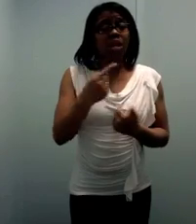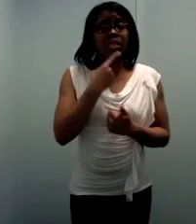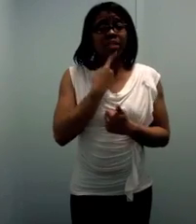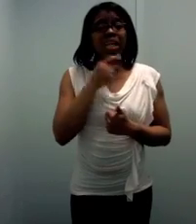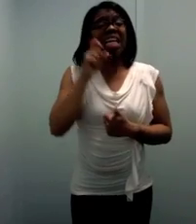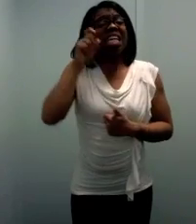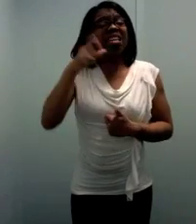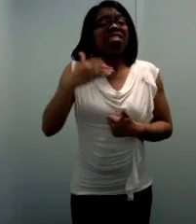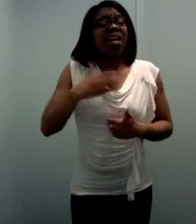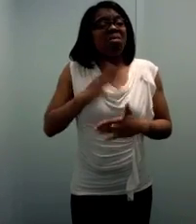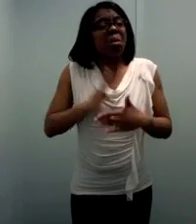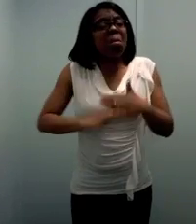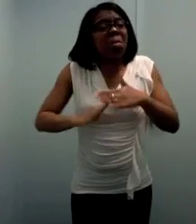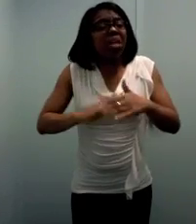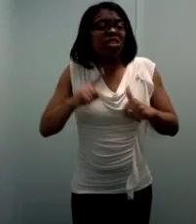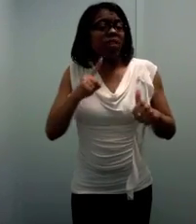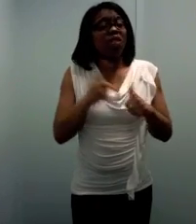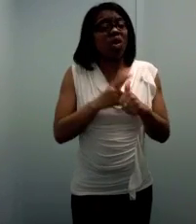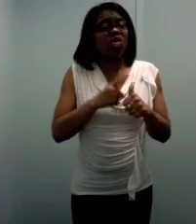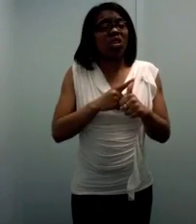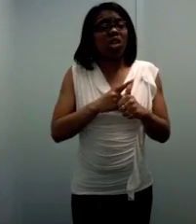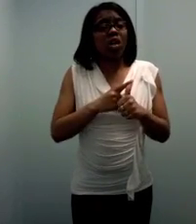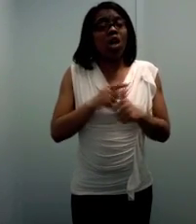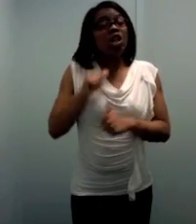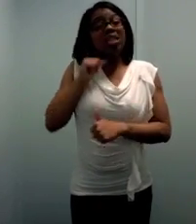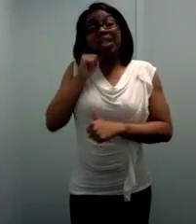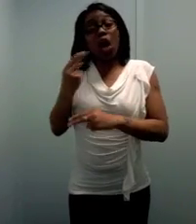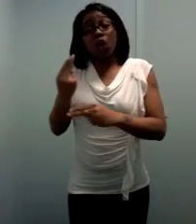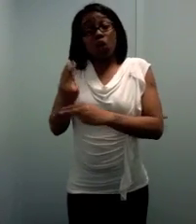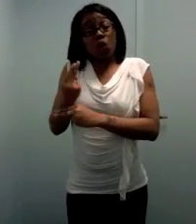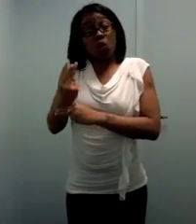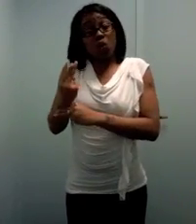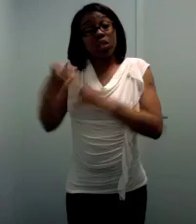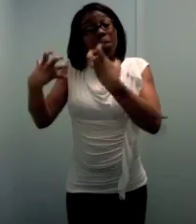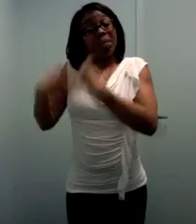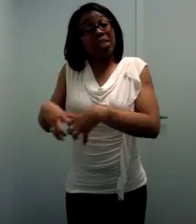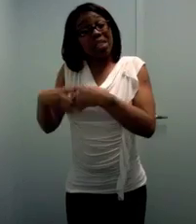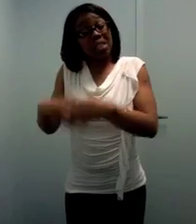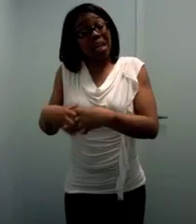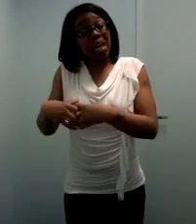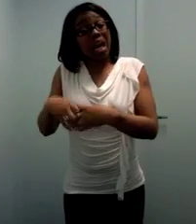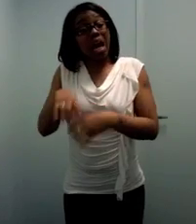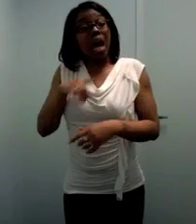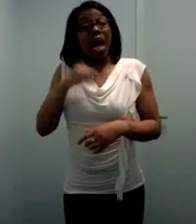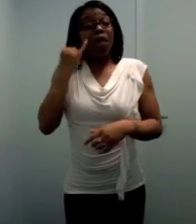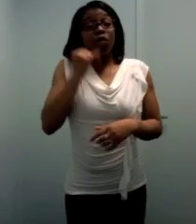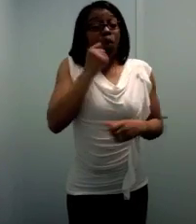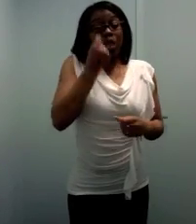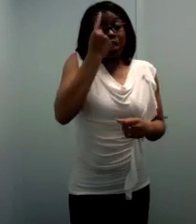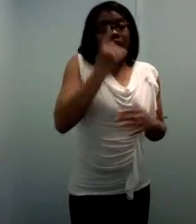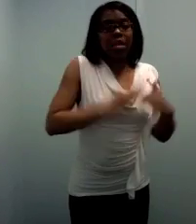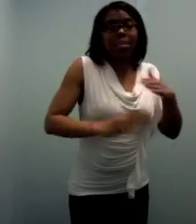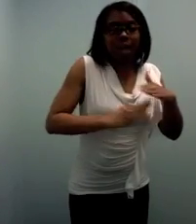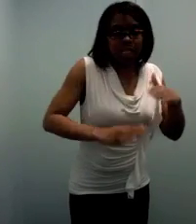basics first. You shouldn't use the machine until you get the basics of the subject. So my usual question is, what do you mean by